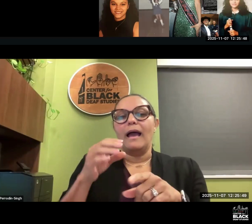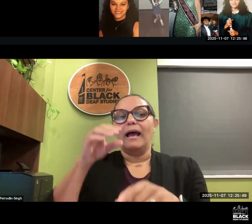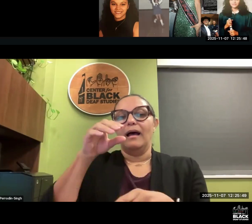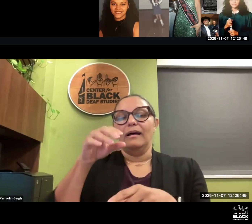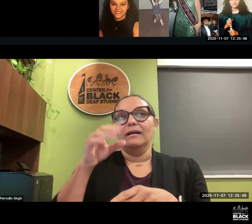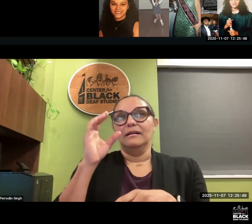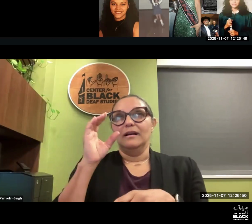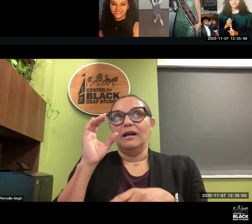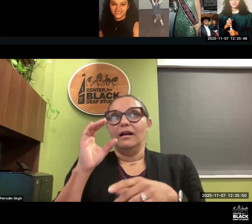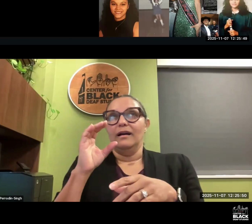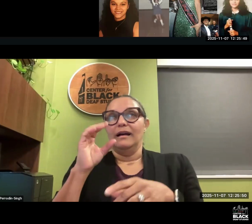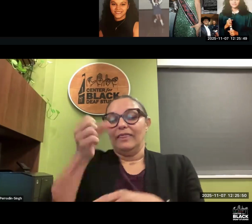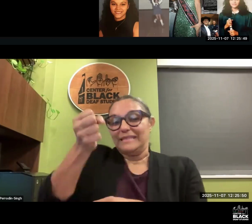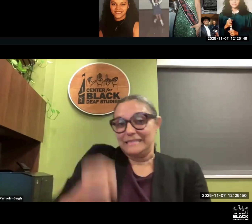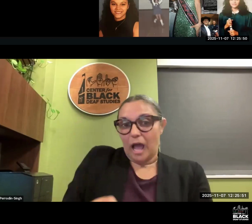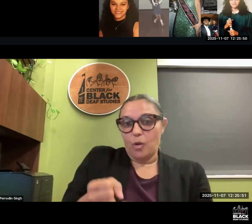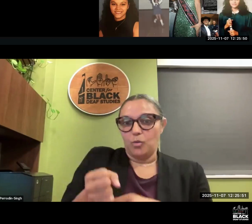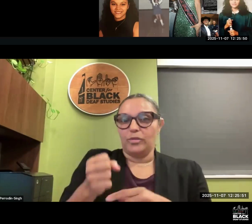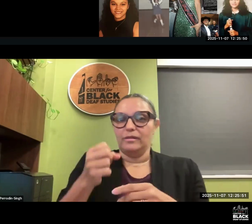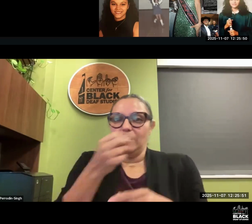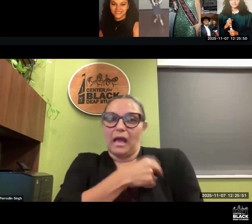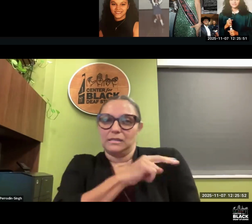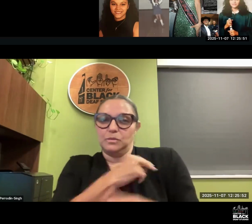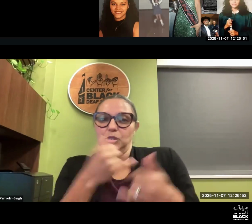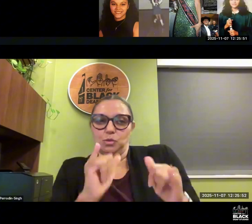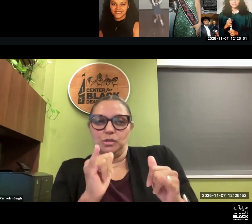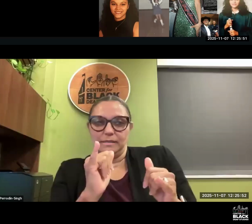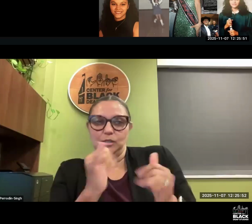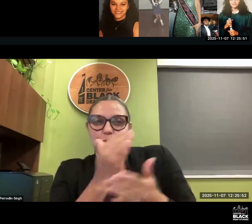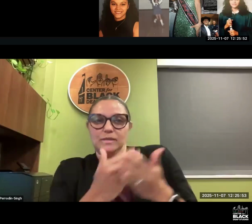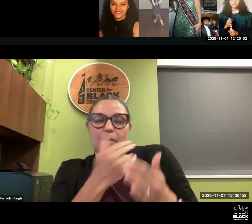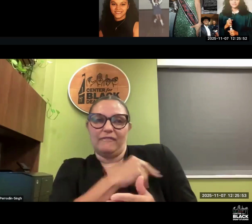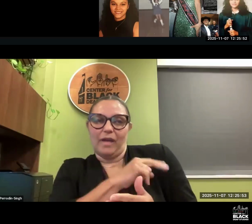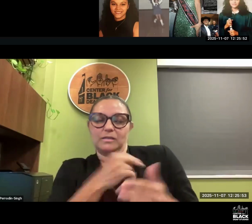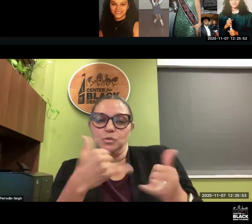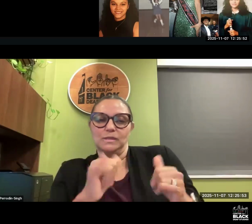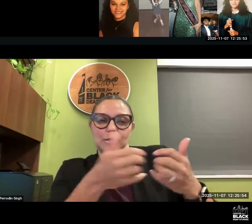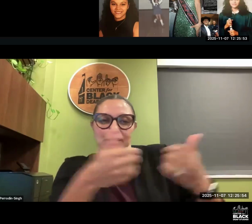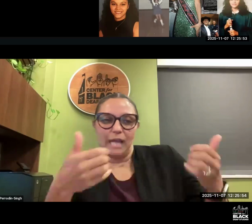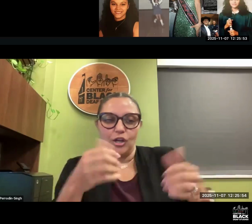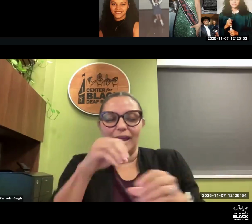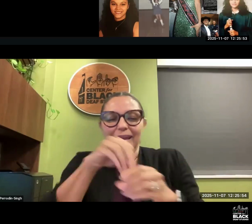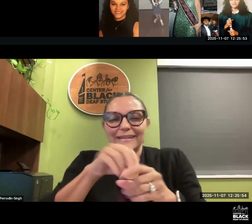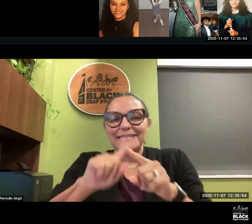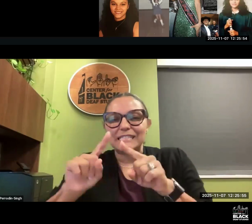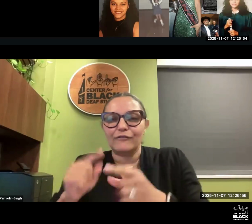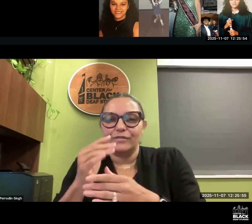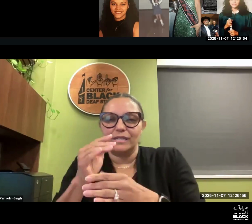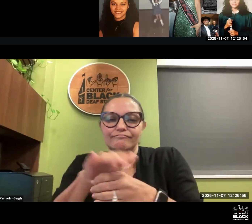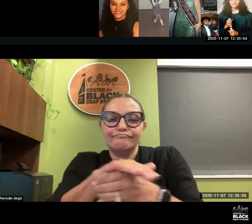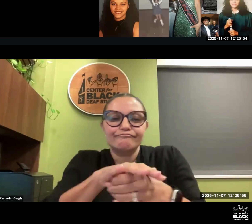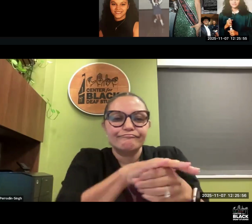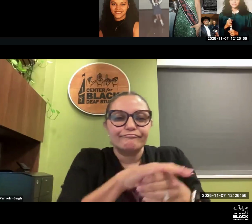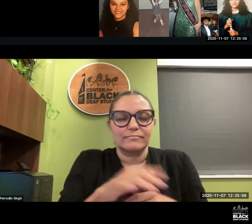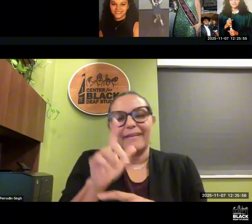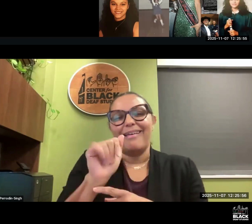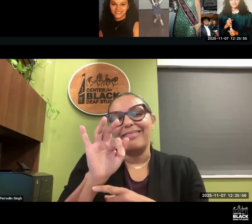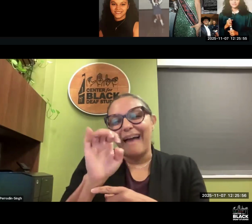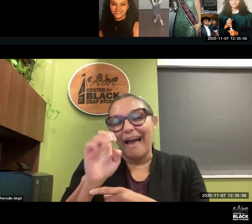Black babies that were born. Now in the South, some of the hospitals were segregated in